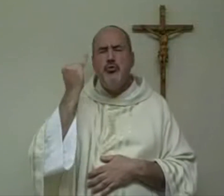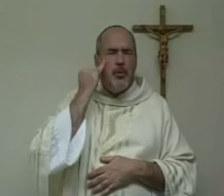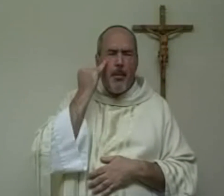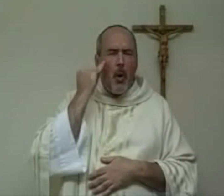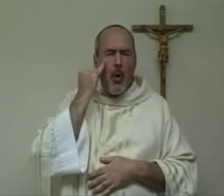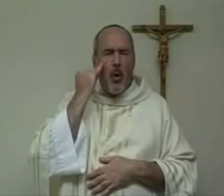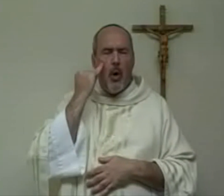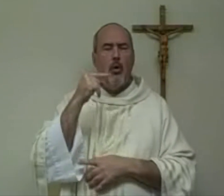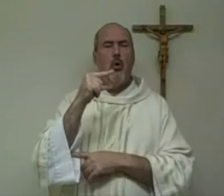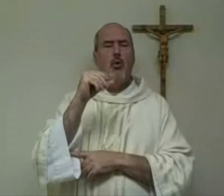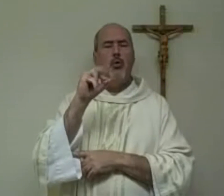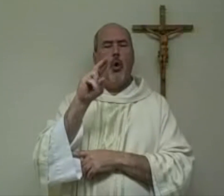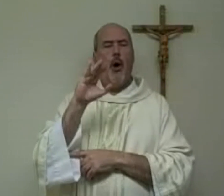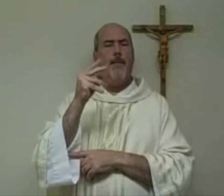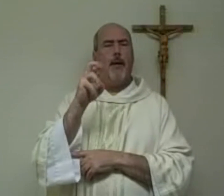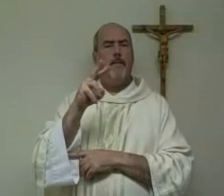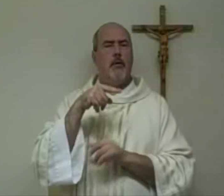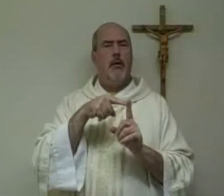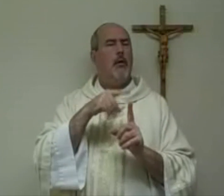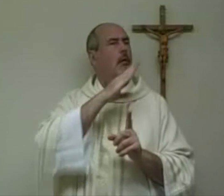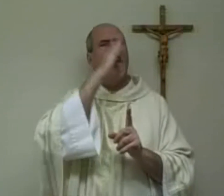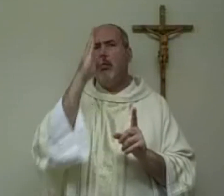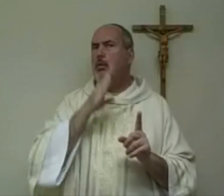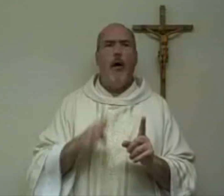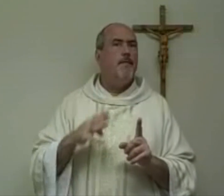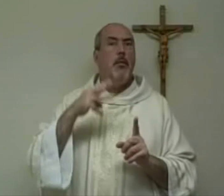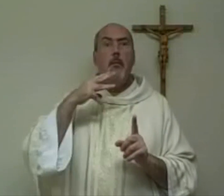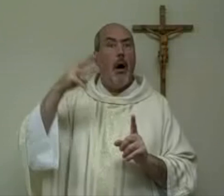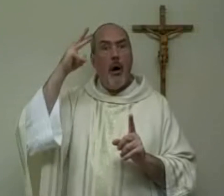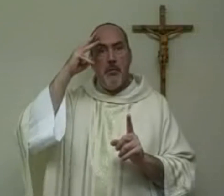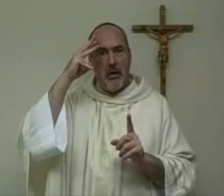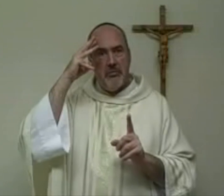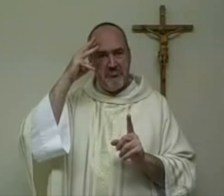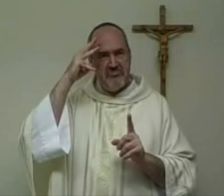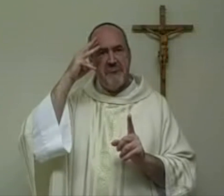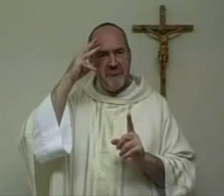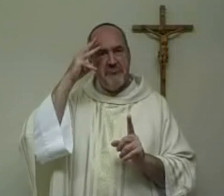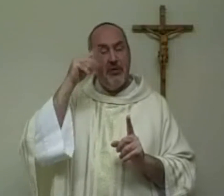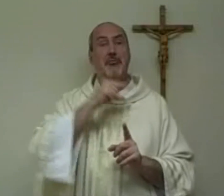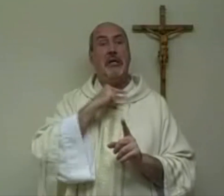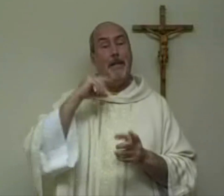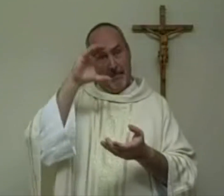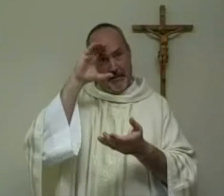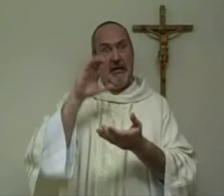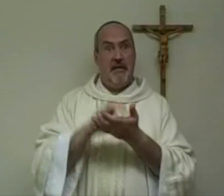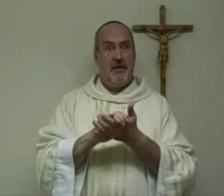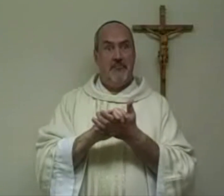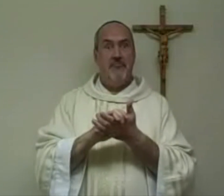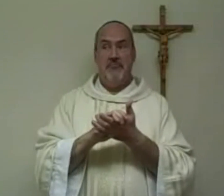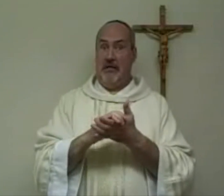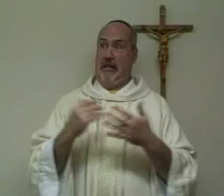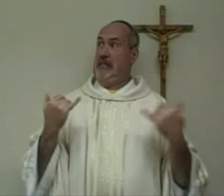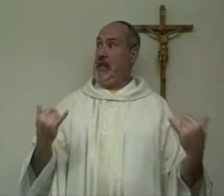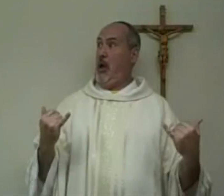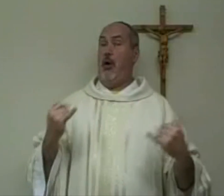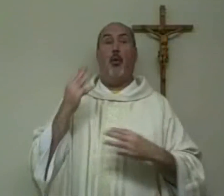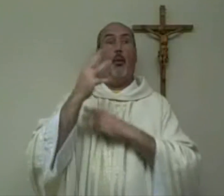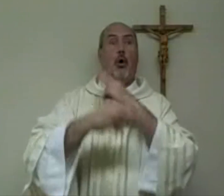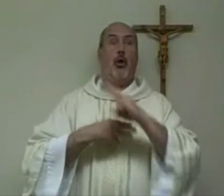In the writing, the priest posed this question: what would have happened had Gorbachev never been baptized? Well,